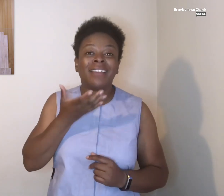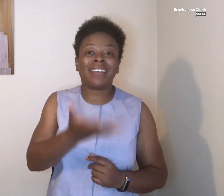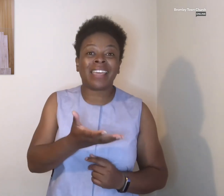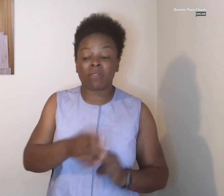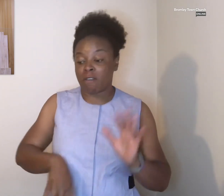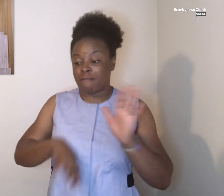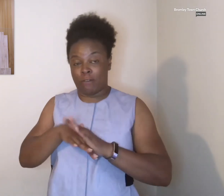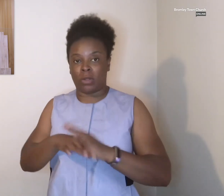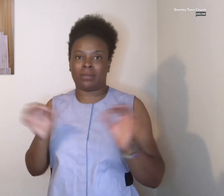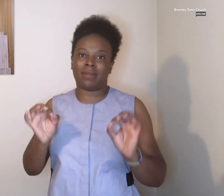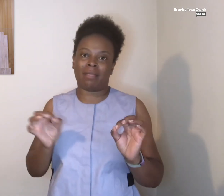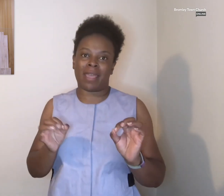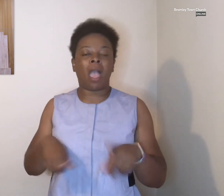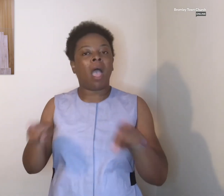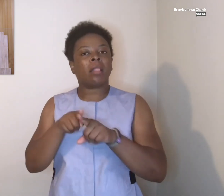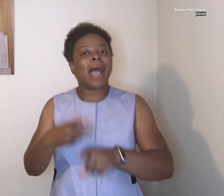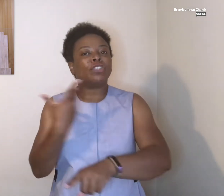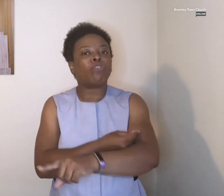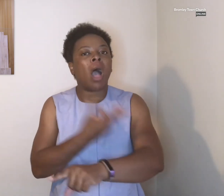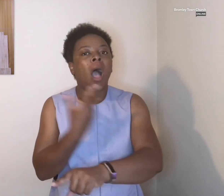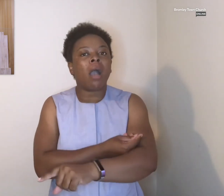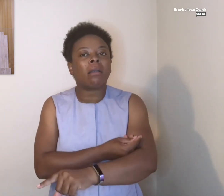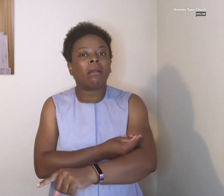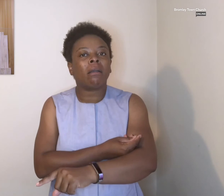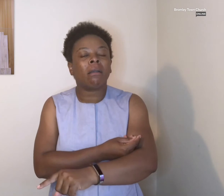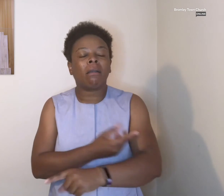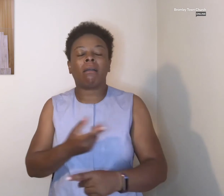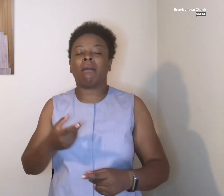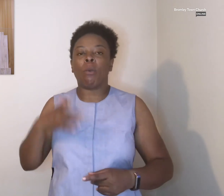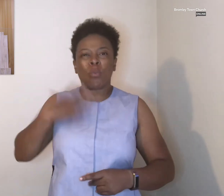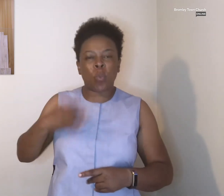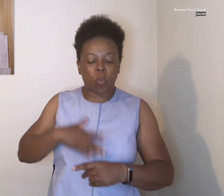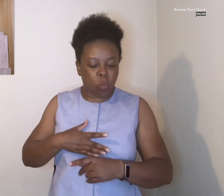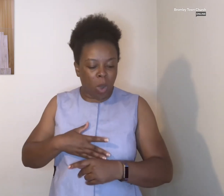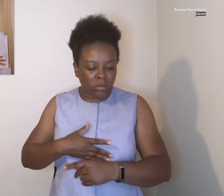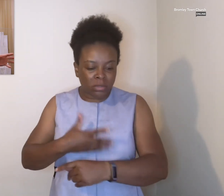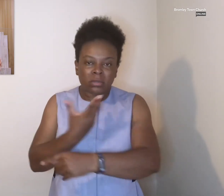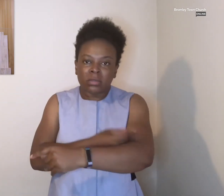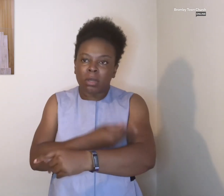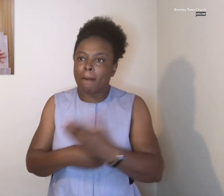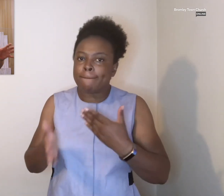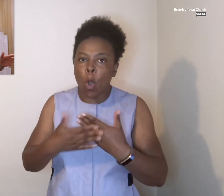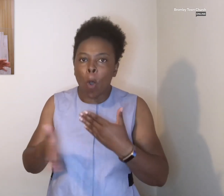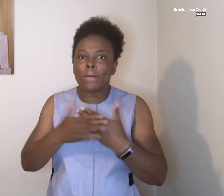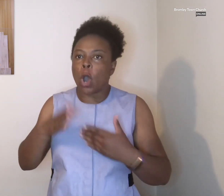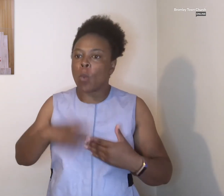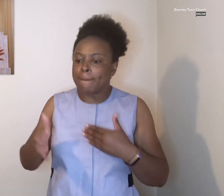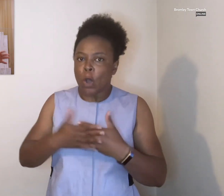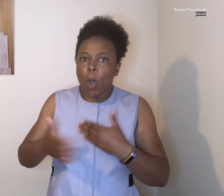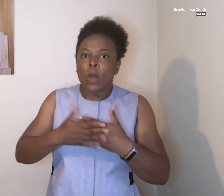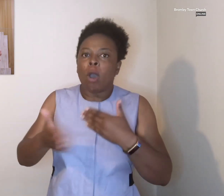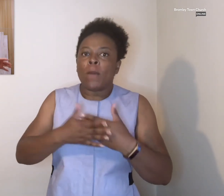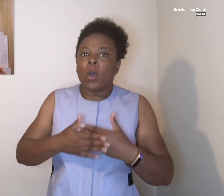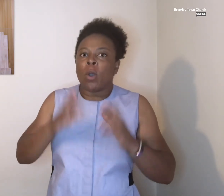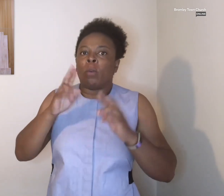deliver. It's like a drug. From the point of view, you don't quite get what you wanted, so you keep going back for more in the hope that